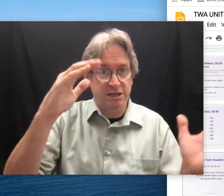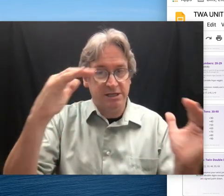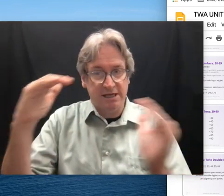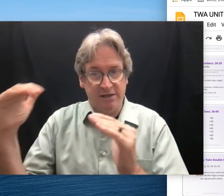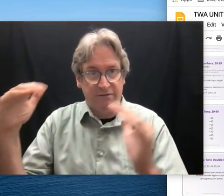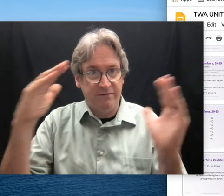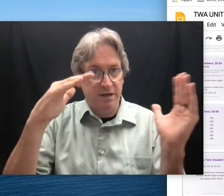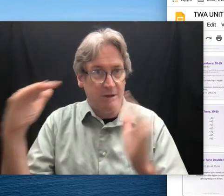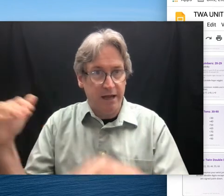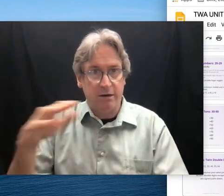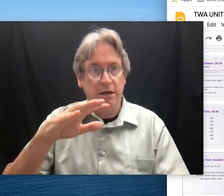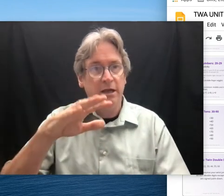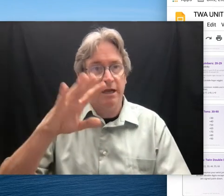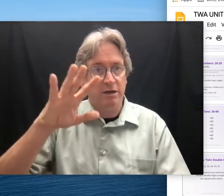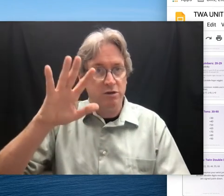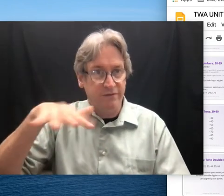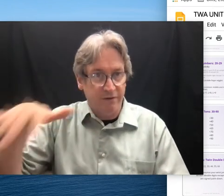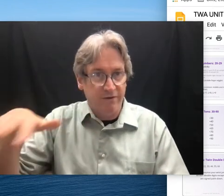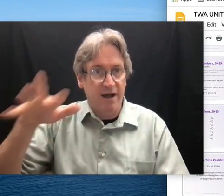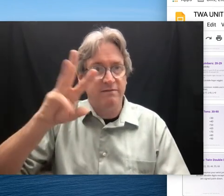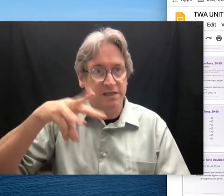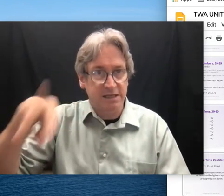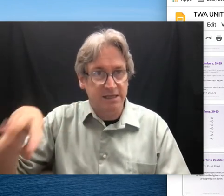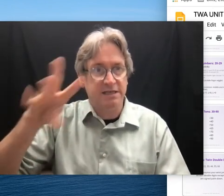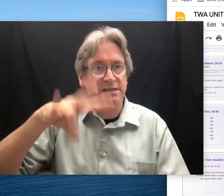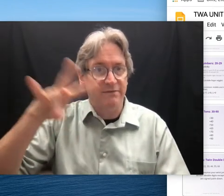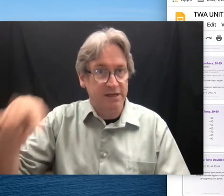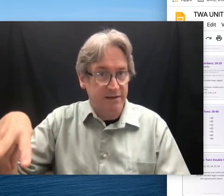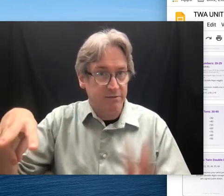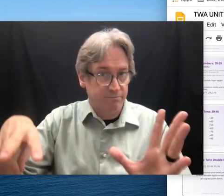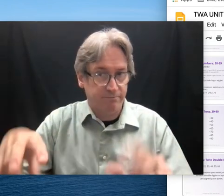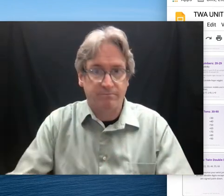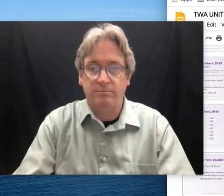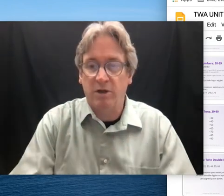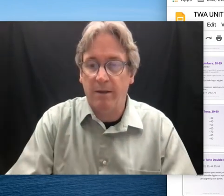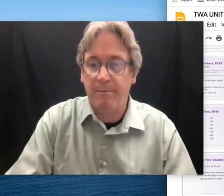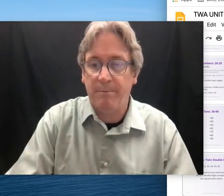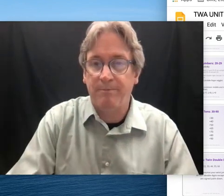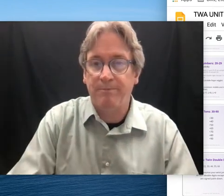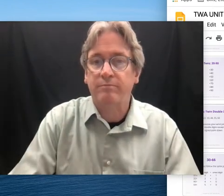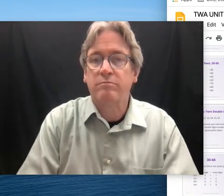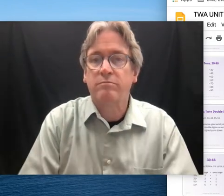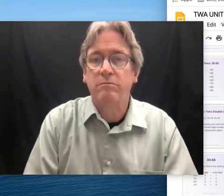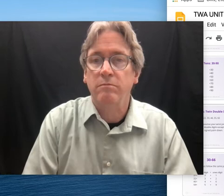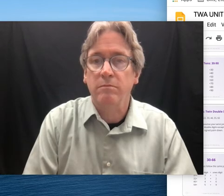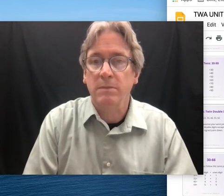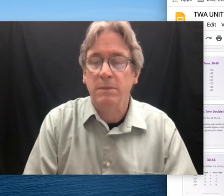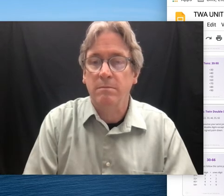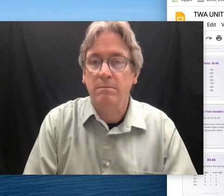each successive double letter, it goes 55, 66, 77. Okay?